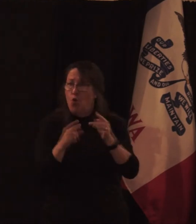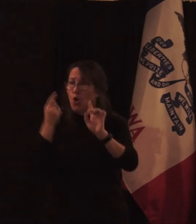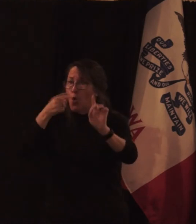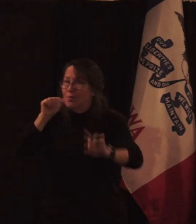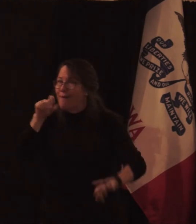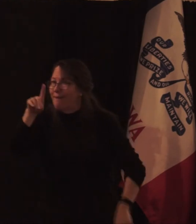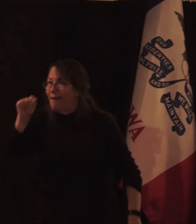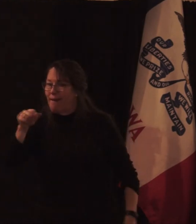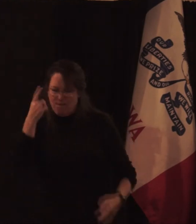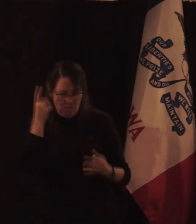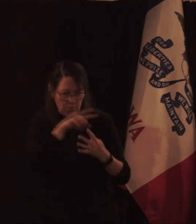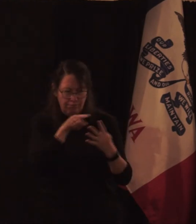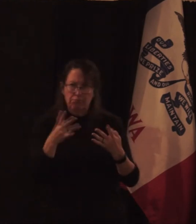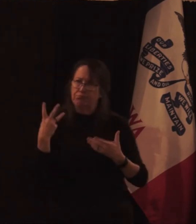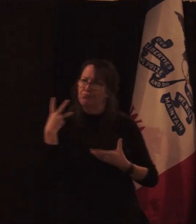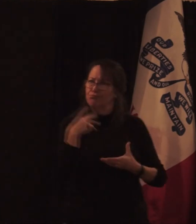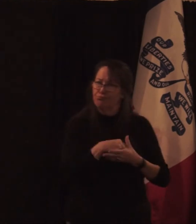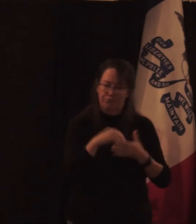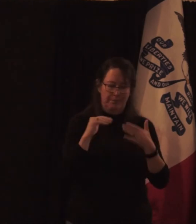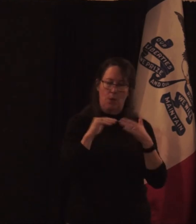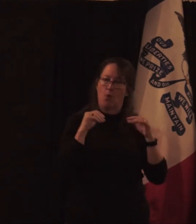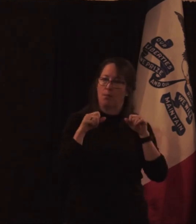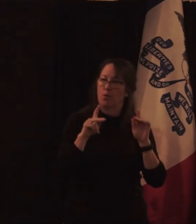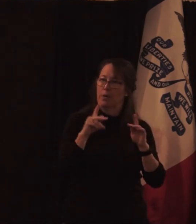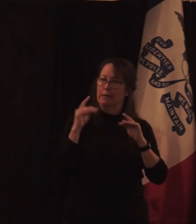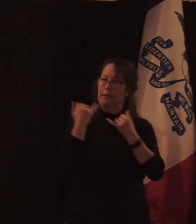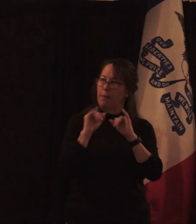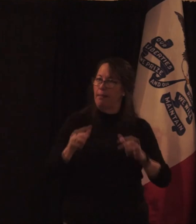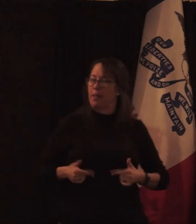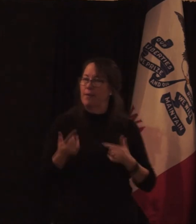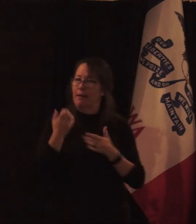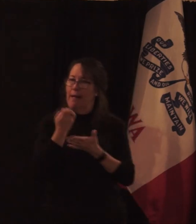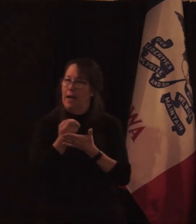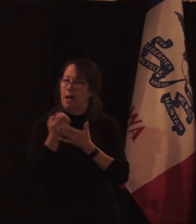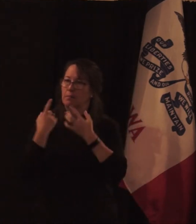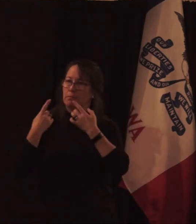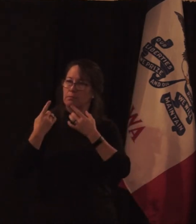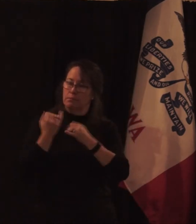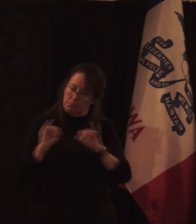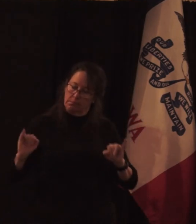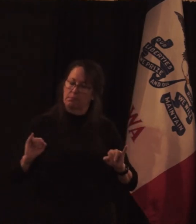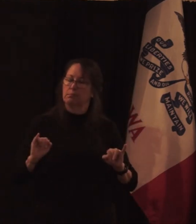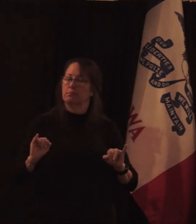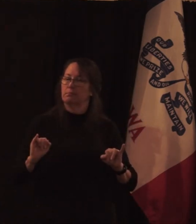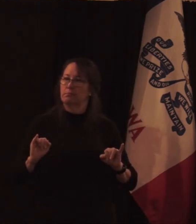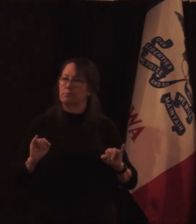of the ADA: full participation, equal opportunity, independent living, and economic self-sufficiency.